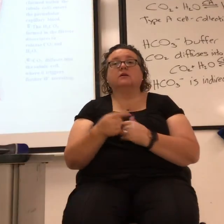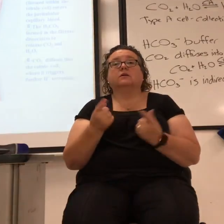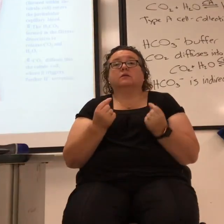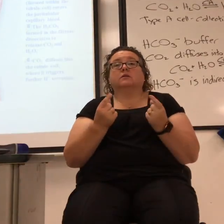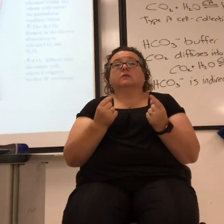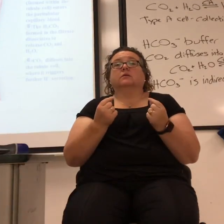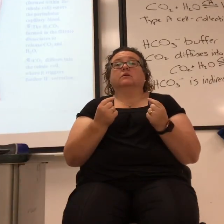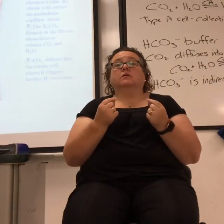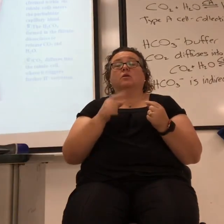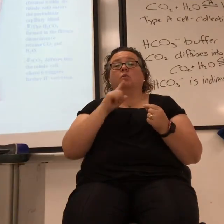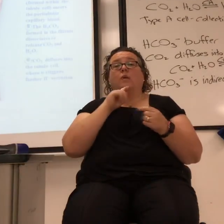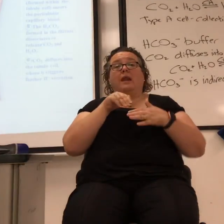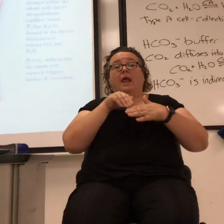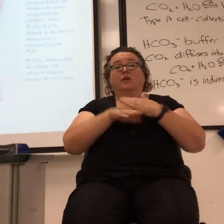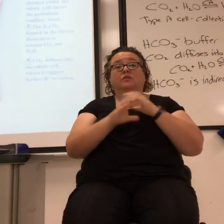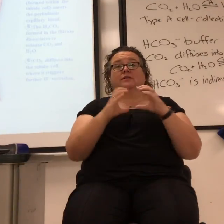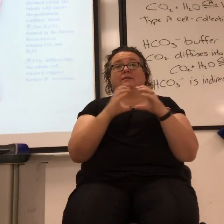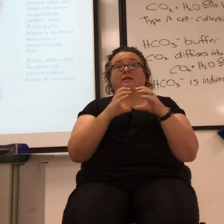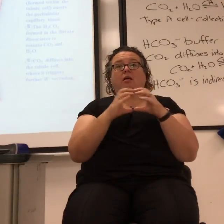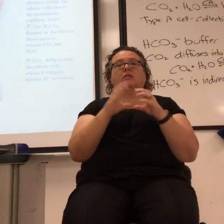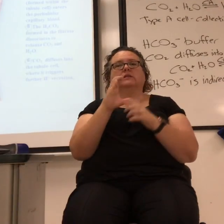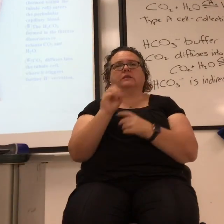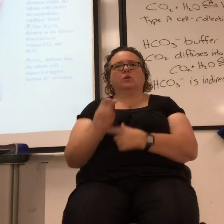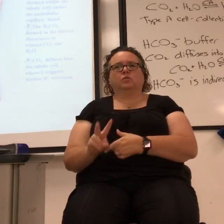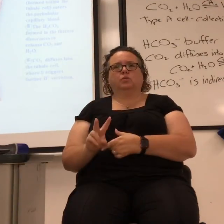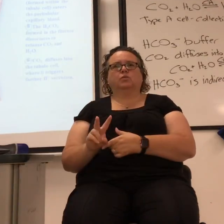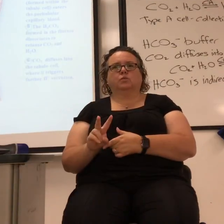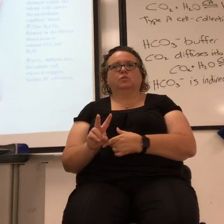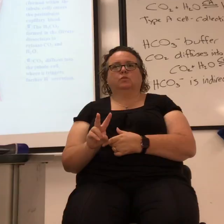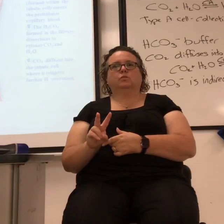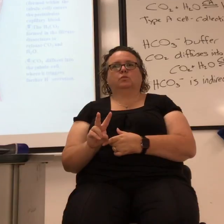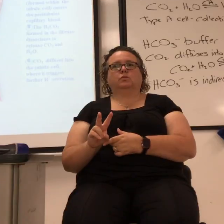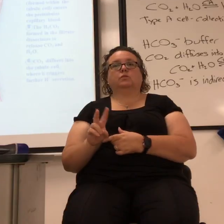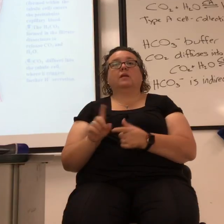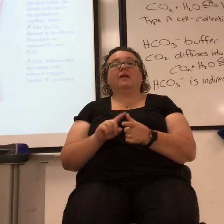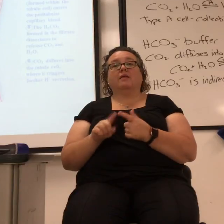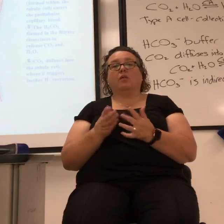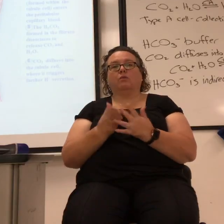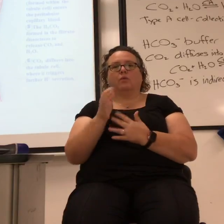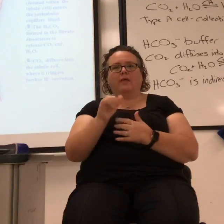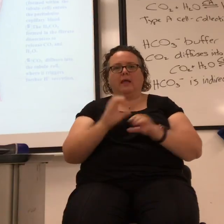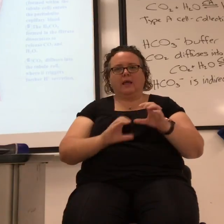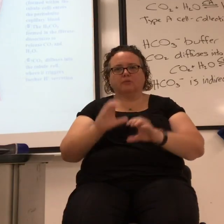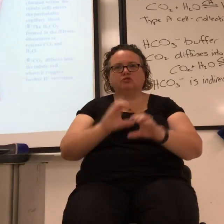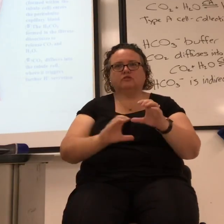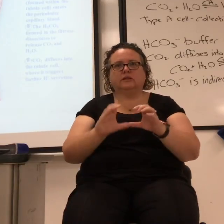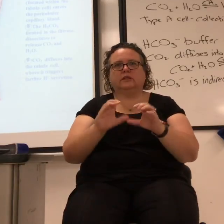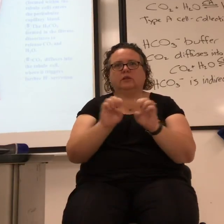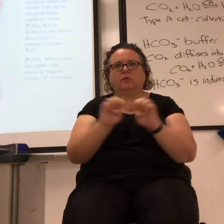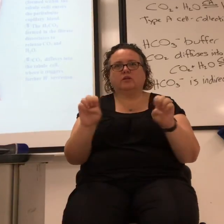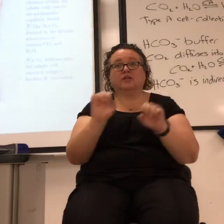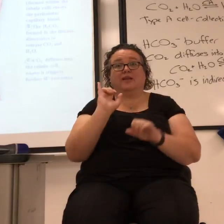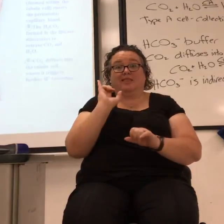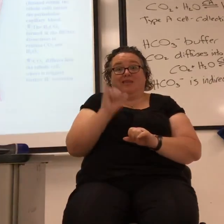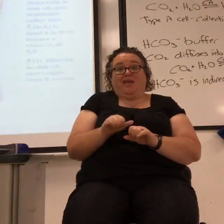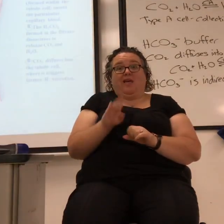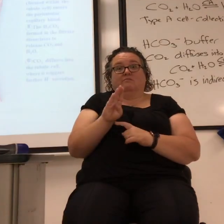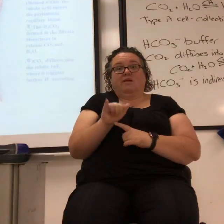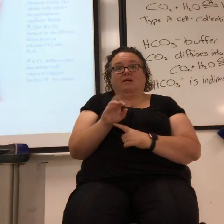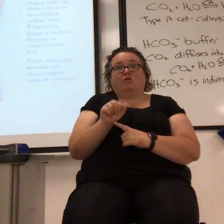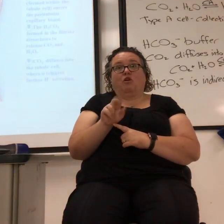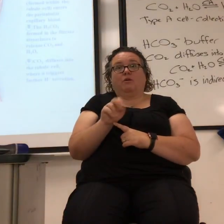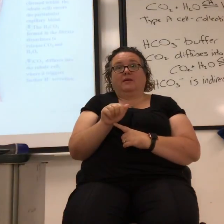the thing that enters the cell, CO2. Okay, and then you put it through this chemistry equation, that